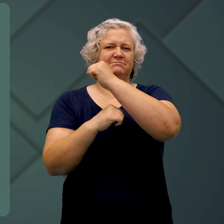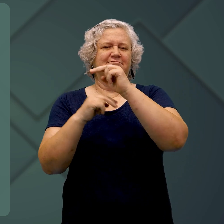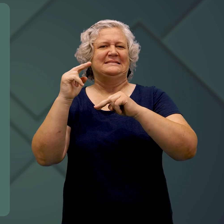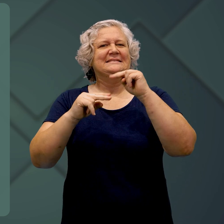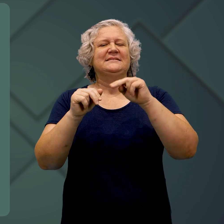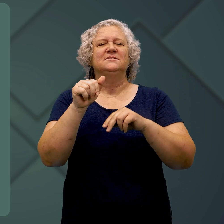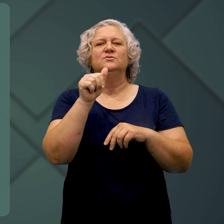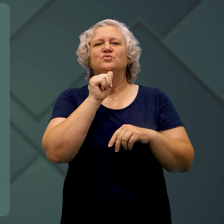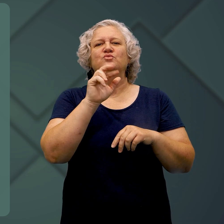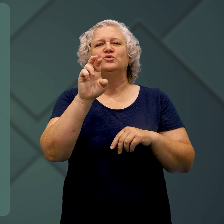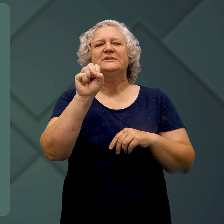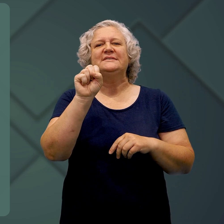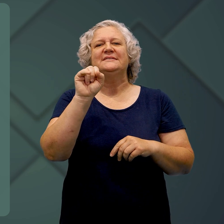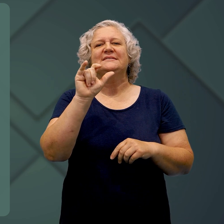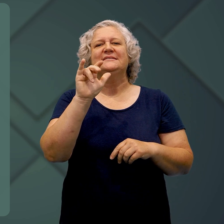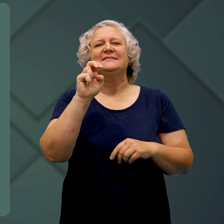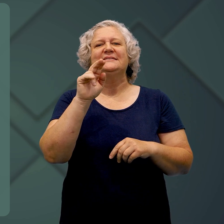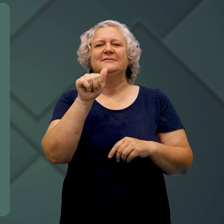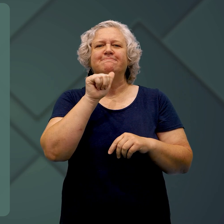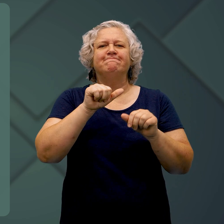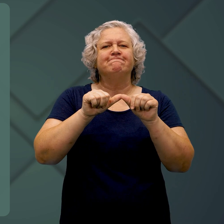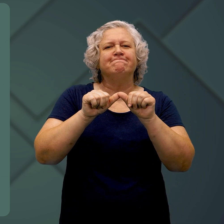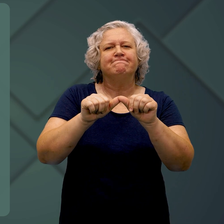for building resiliency.